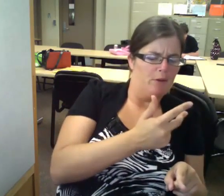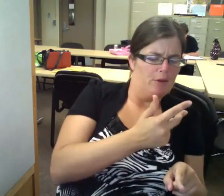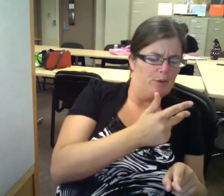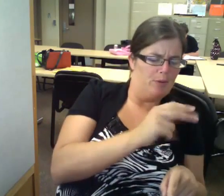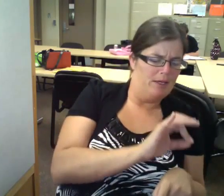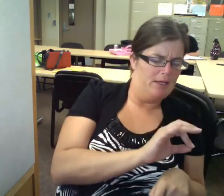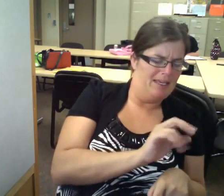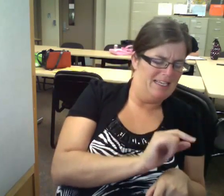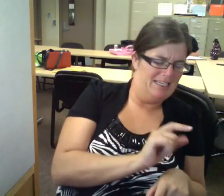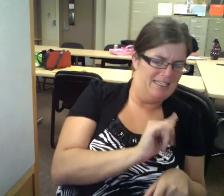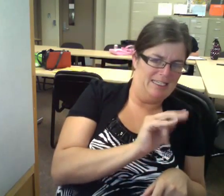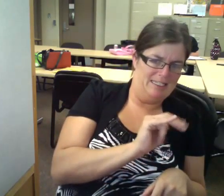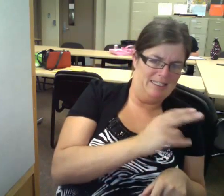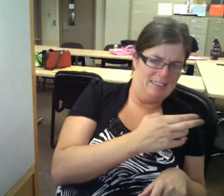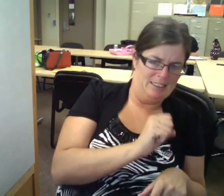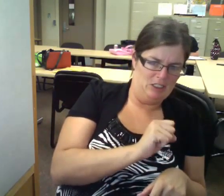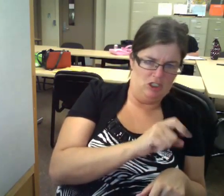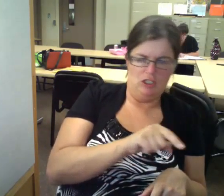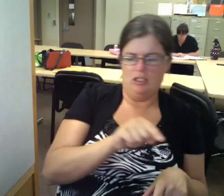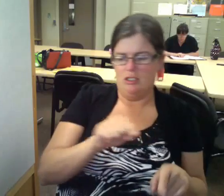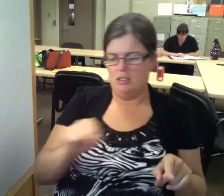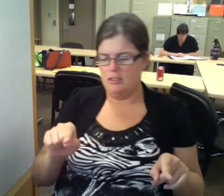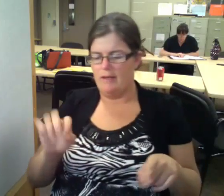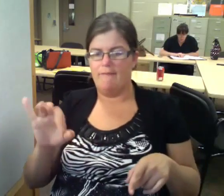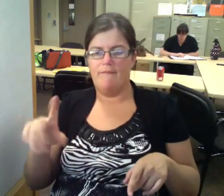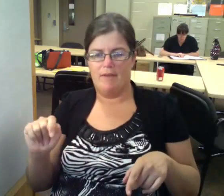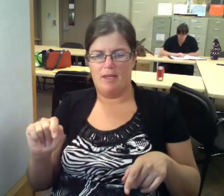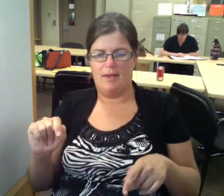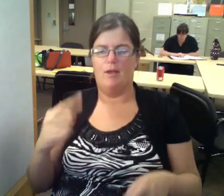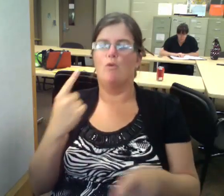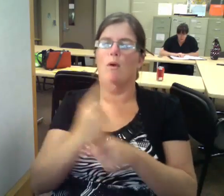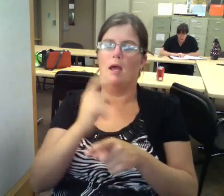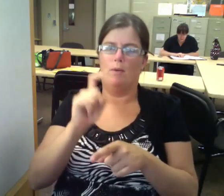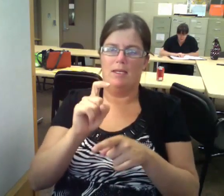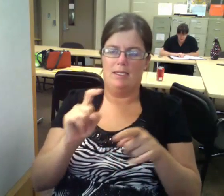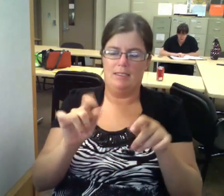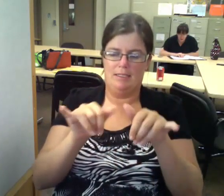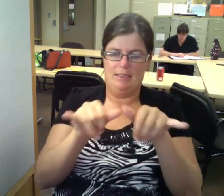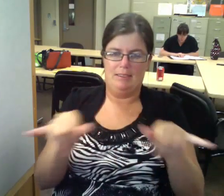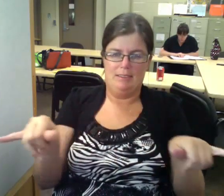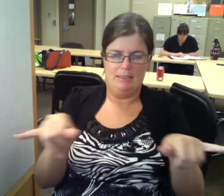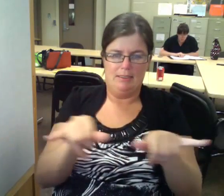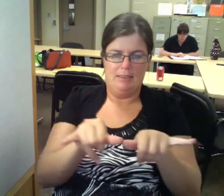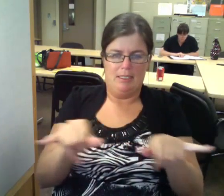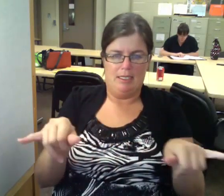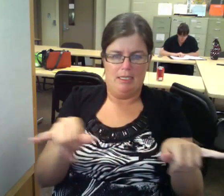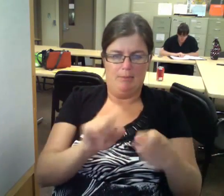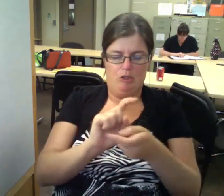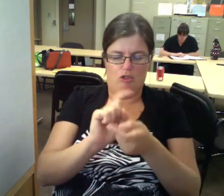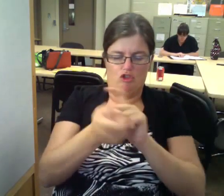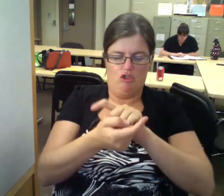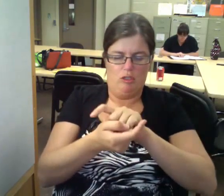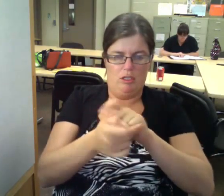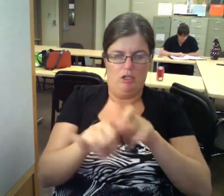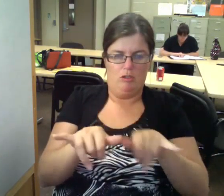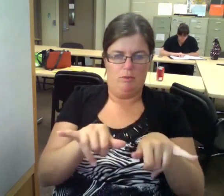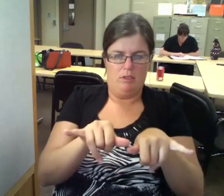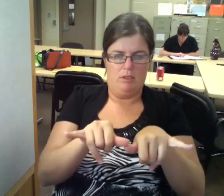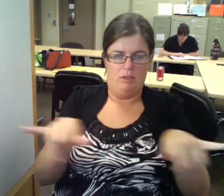right, we have to convert in order to end up with consistent units of measurement.